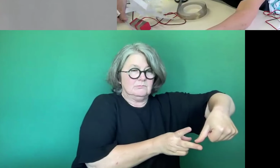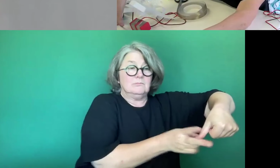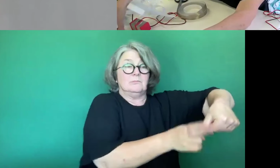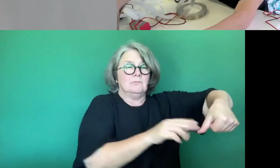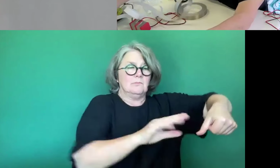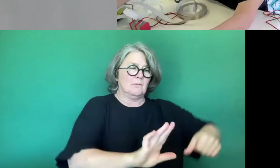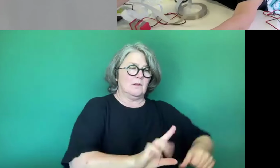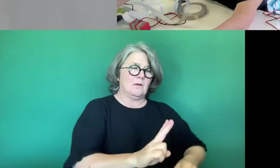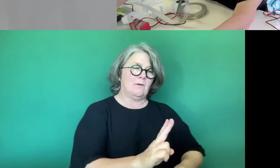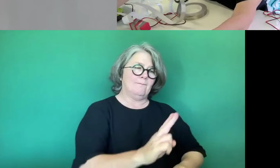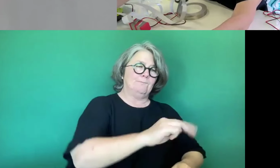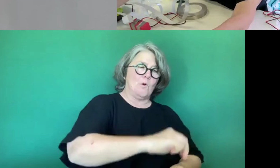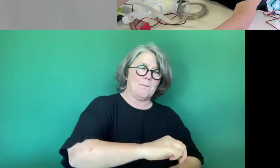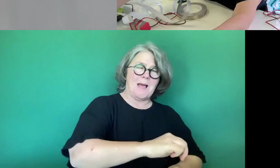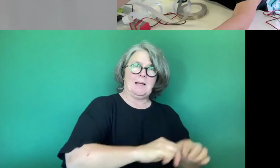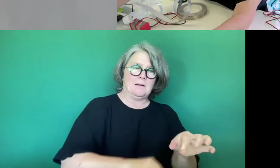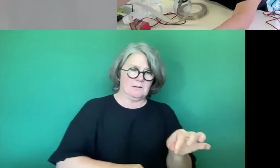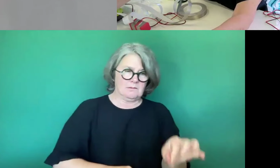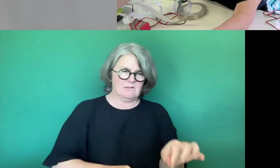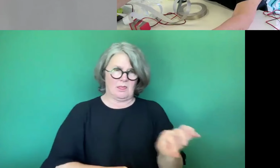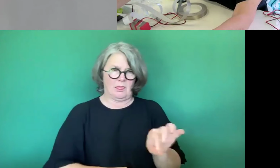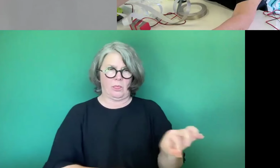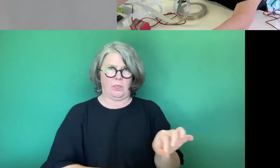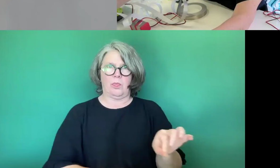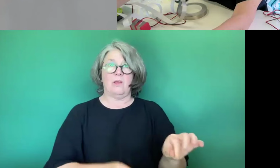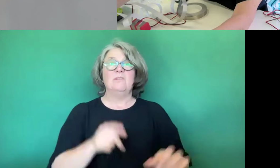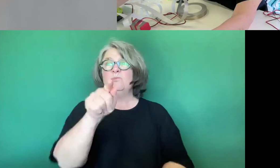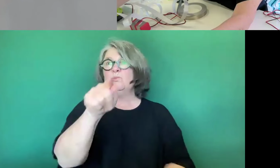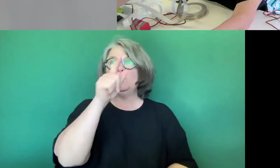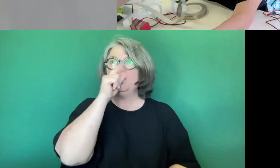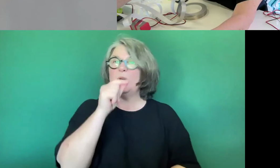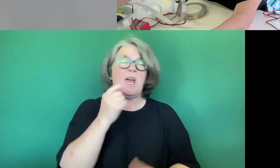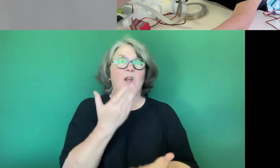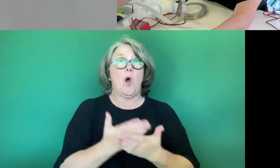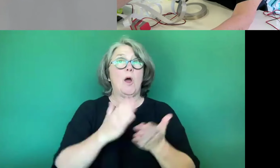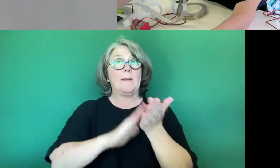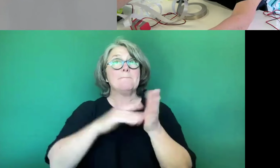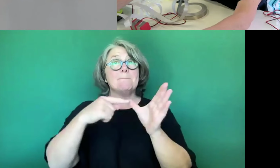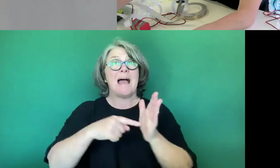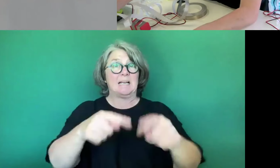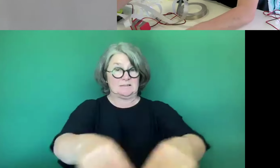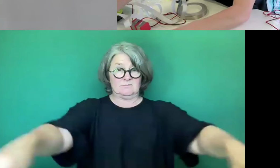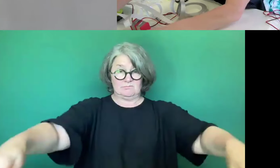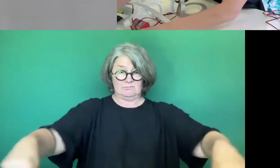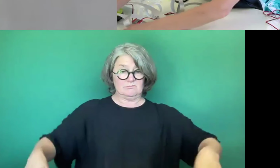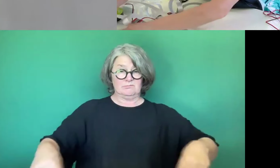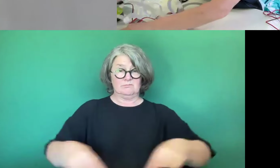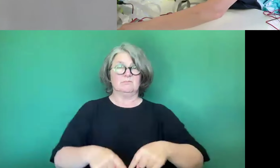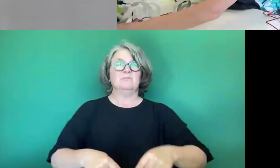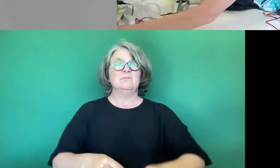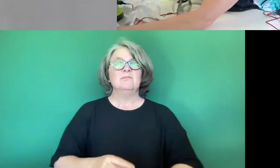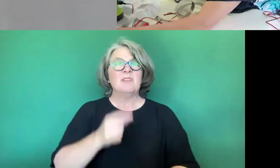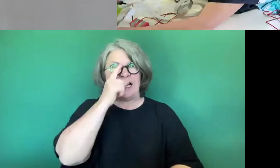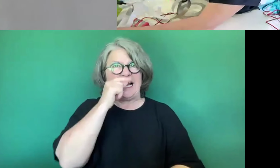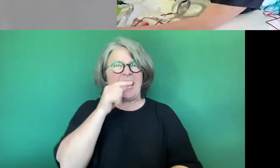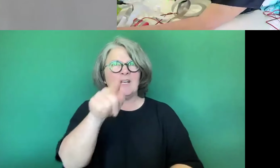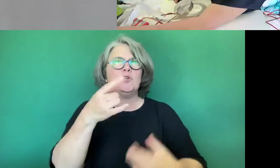And of course, you could put it on a reusable mat or something like that if you wanted to, about the same distance away as what it is on